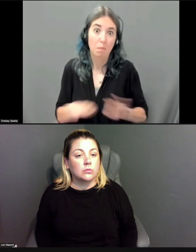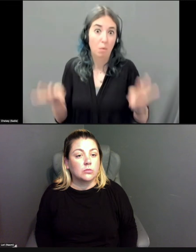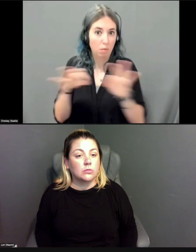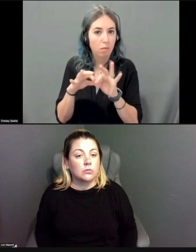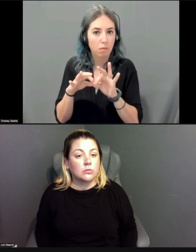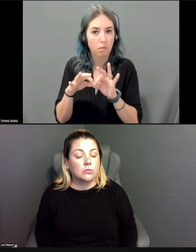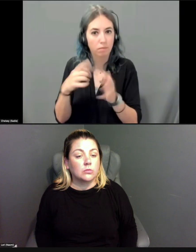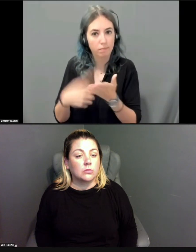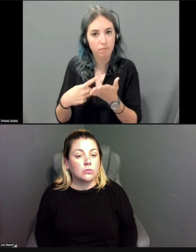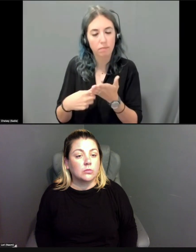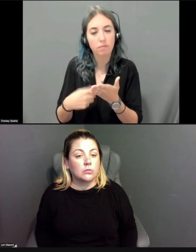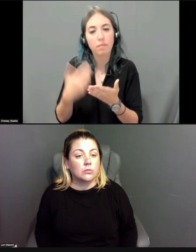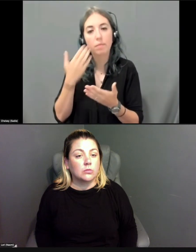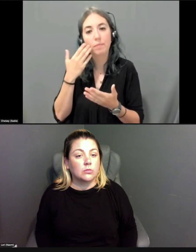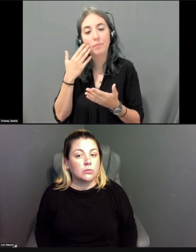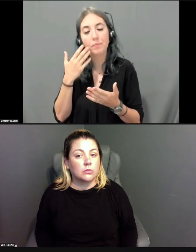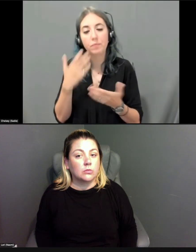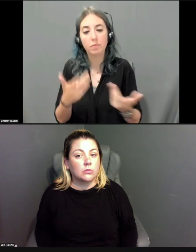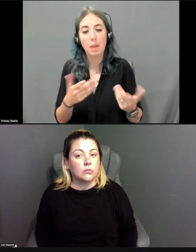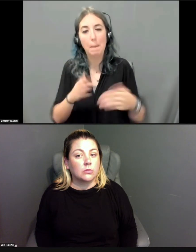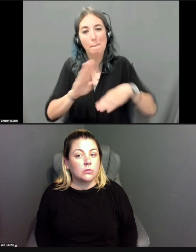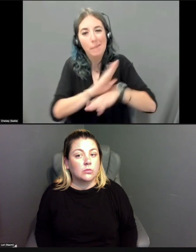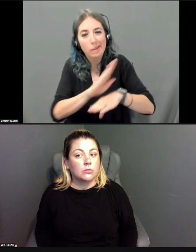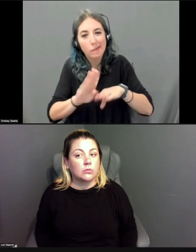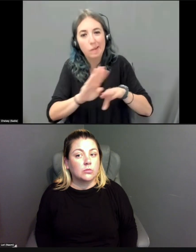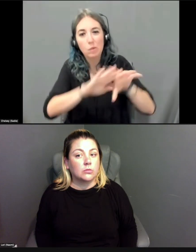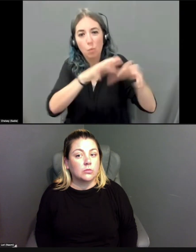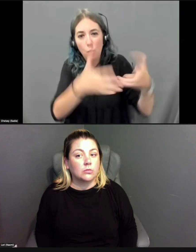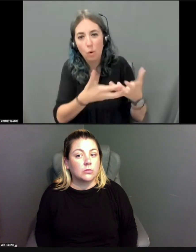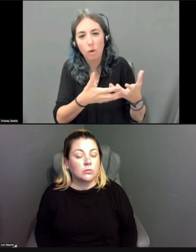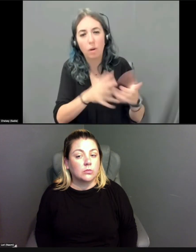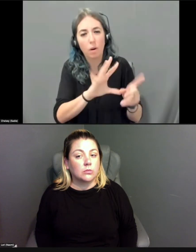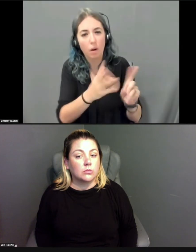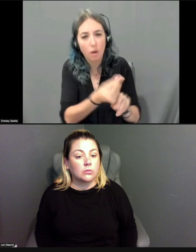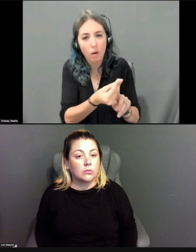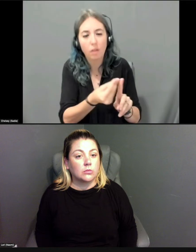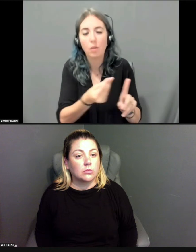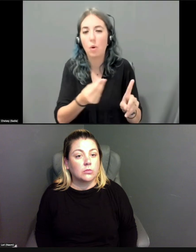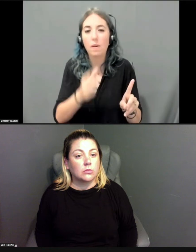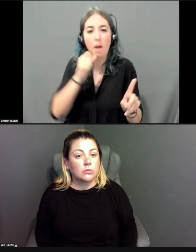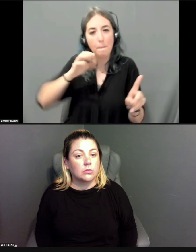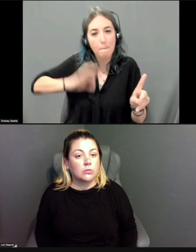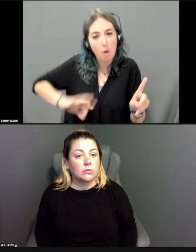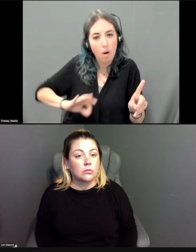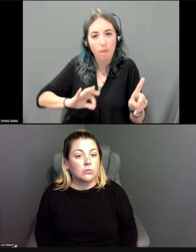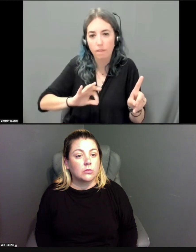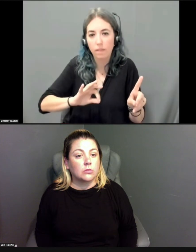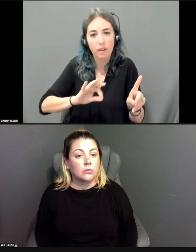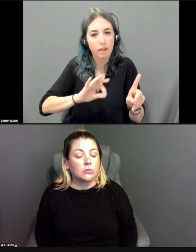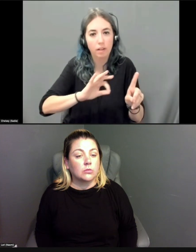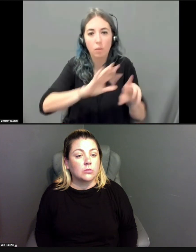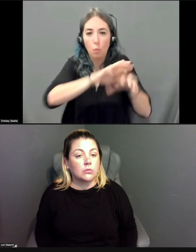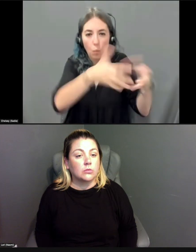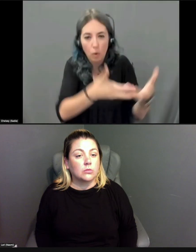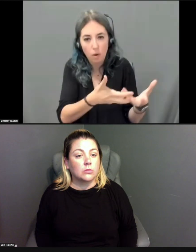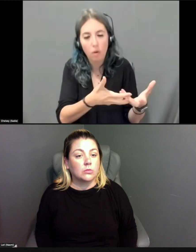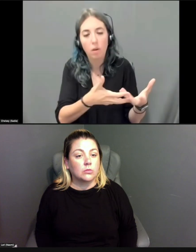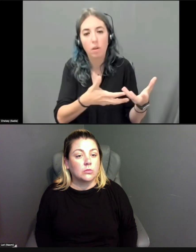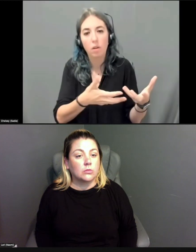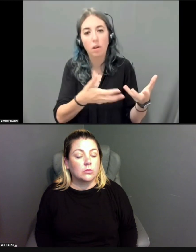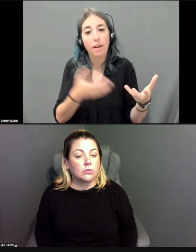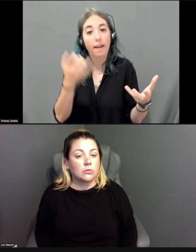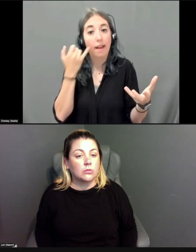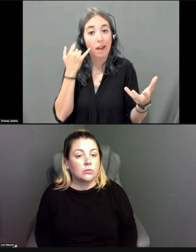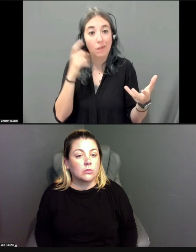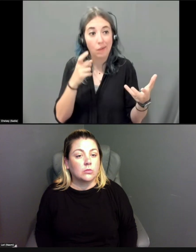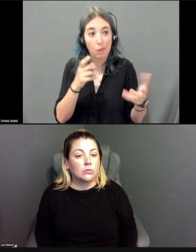corporate world and in the nonprofit world and pretty much in any like sector when you have to work with other people and you have a supervisor and a